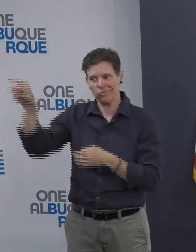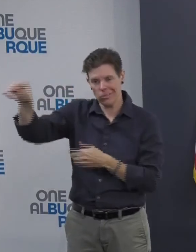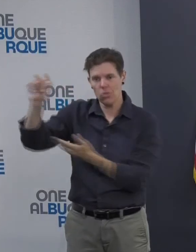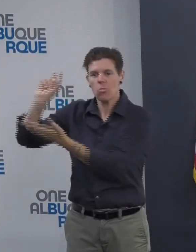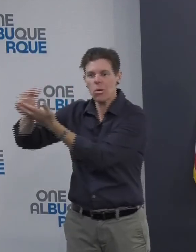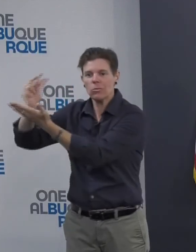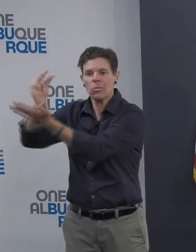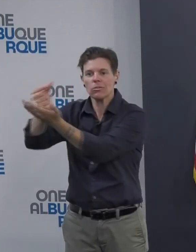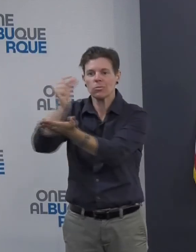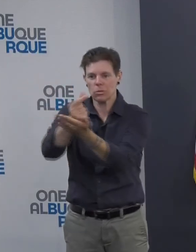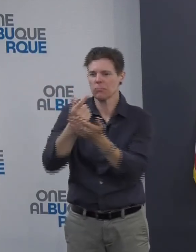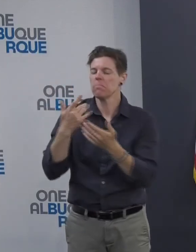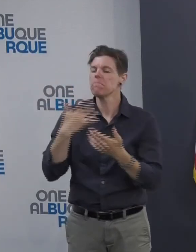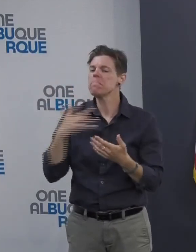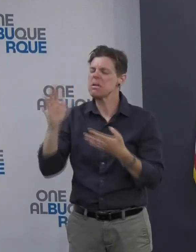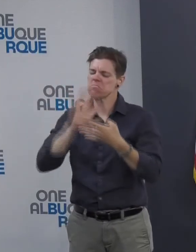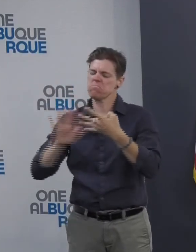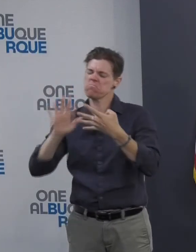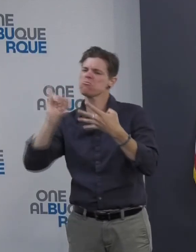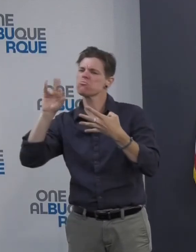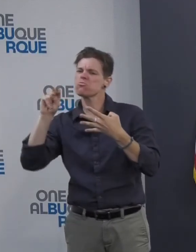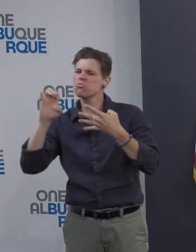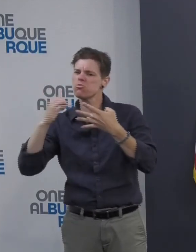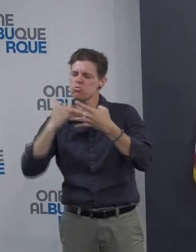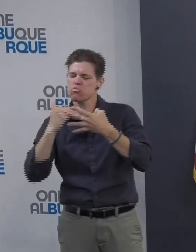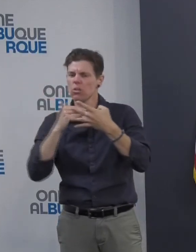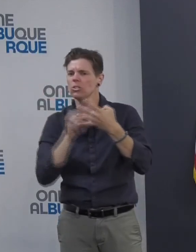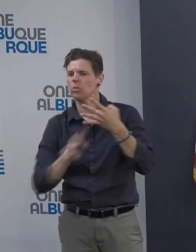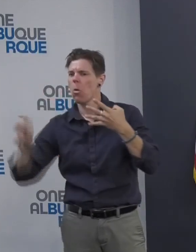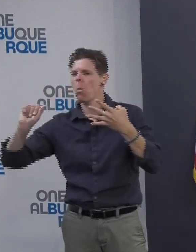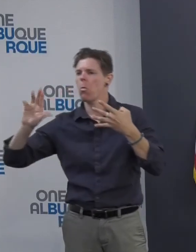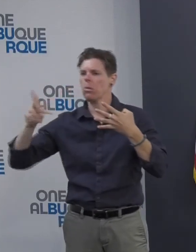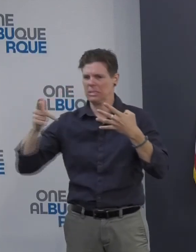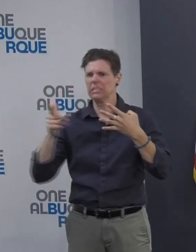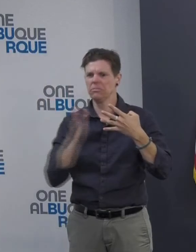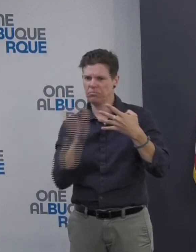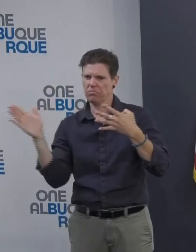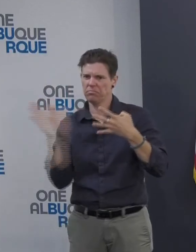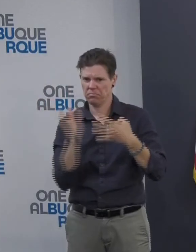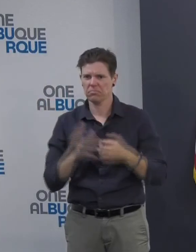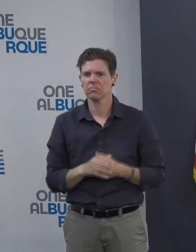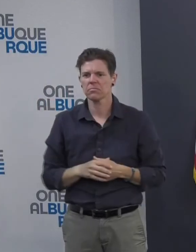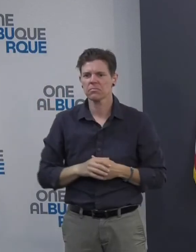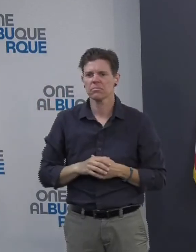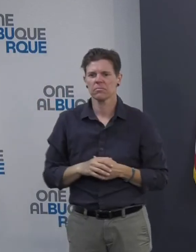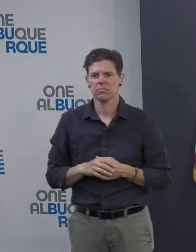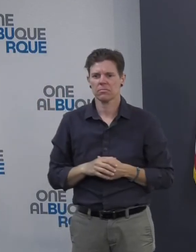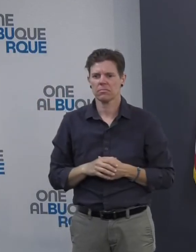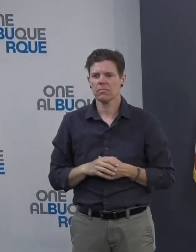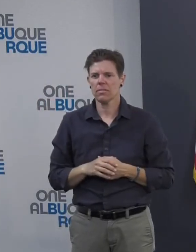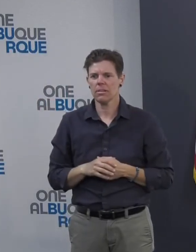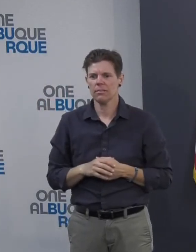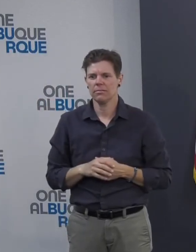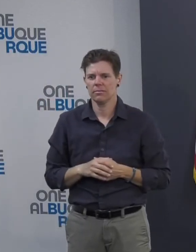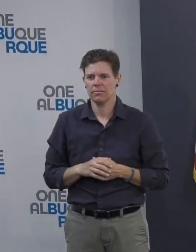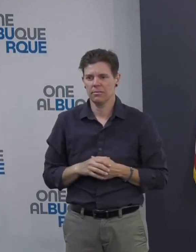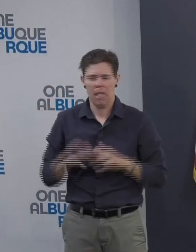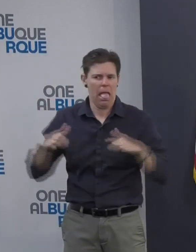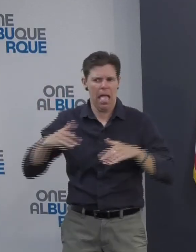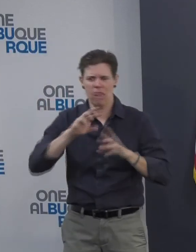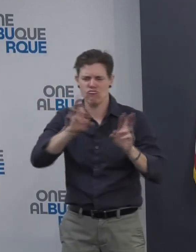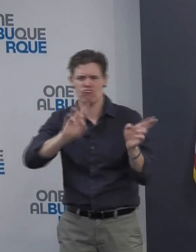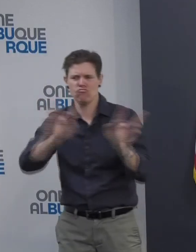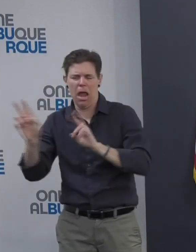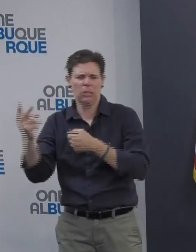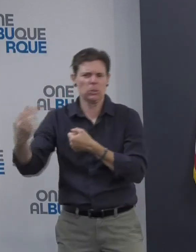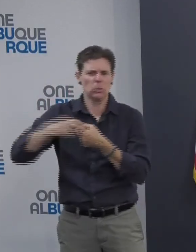from those colleges we still don't have yet, but expectations are high. And again, reiterating what the mayor said, we are